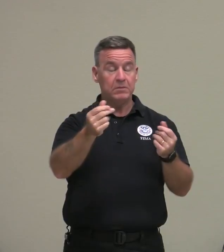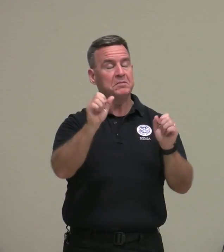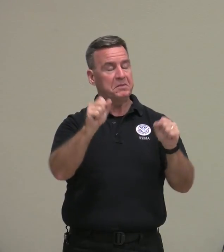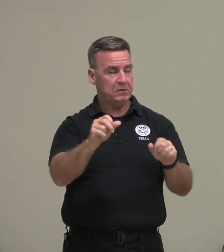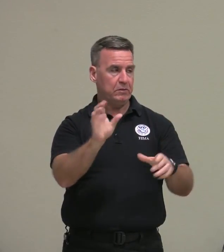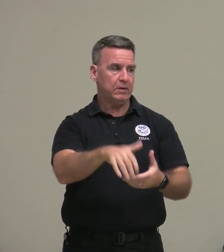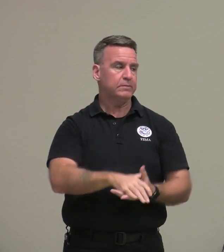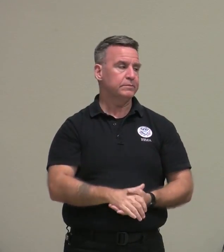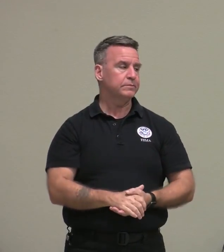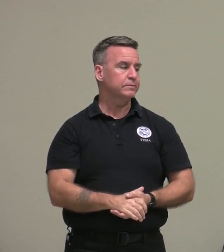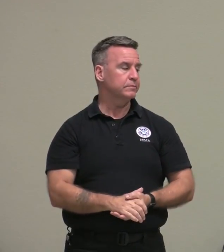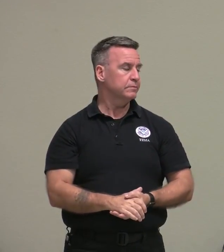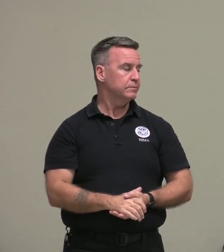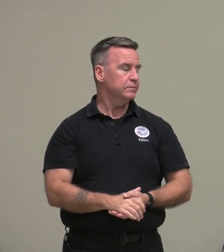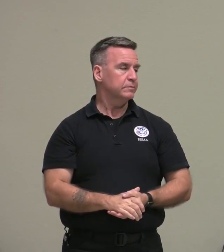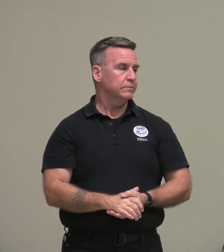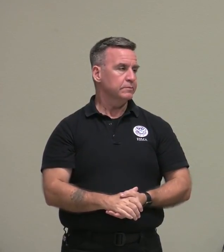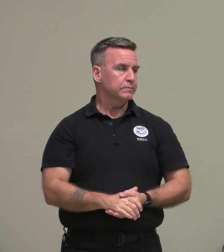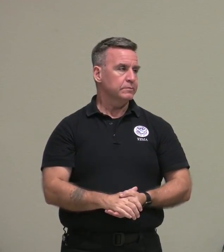can certainly do that.